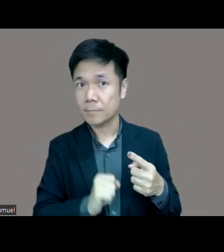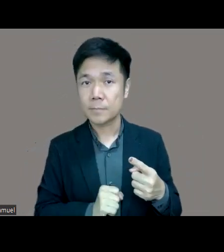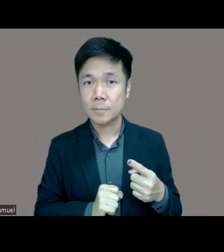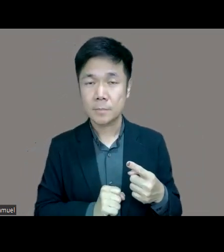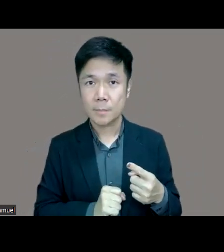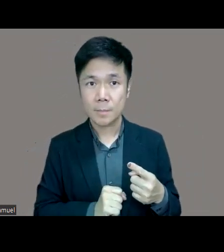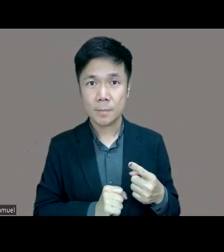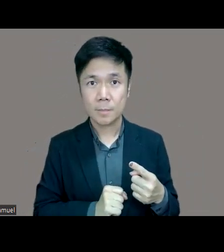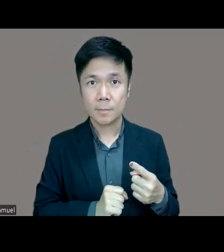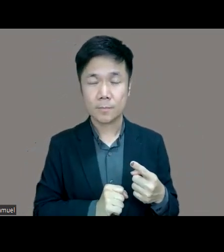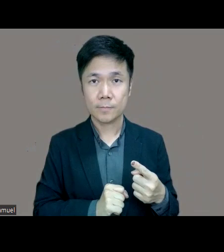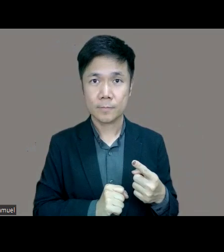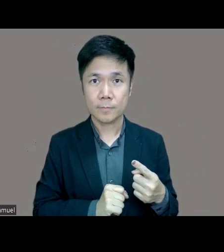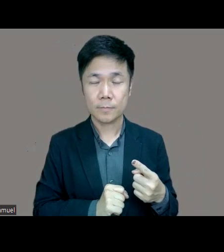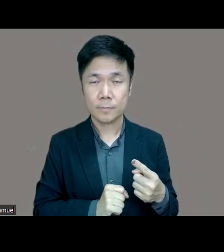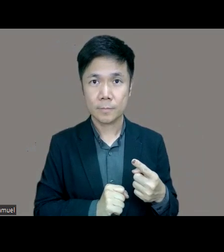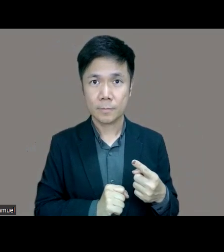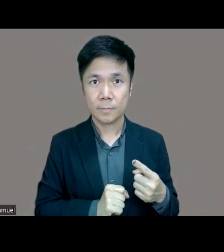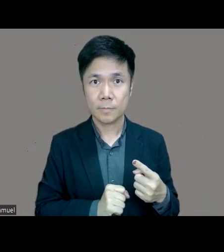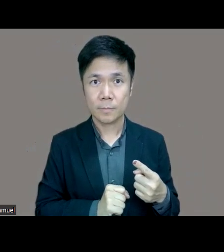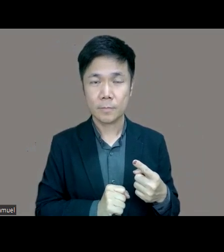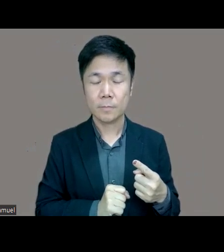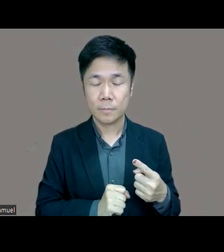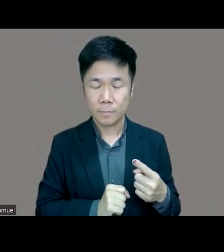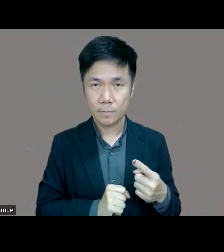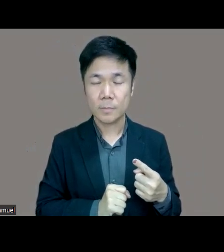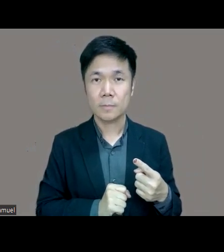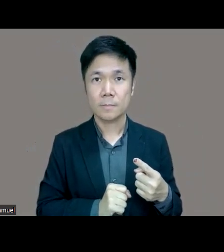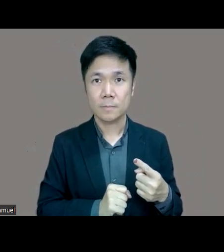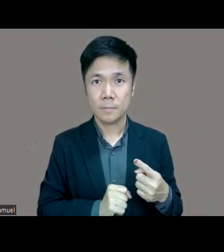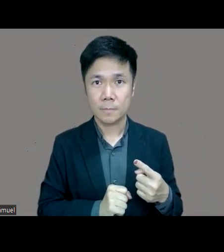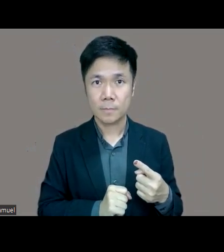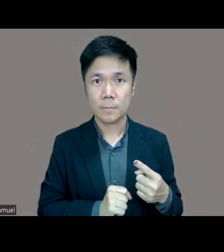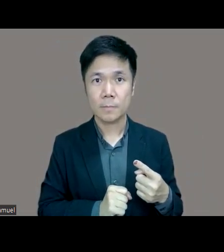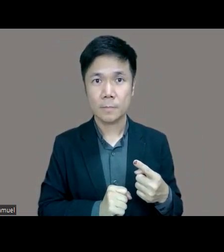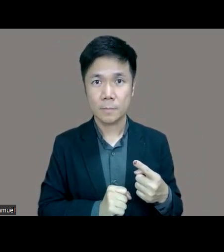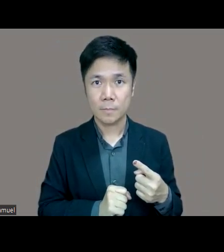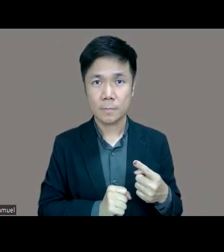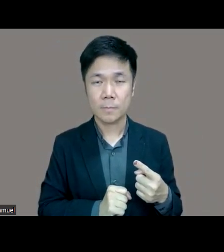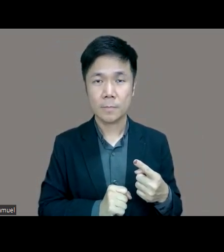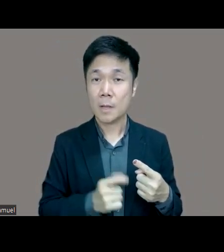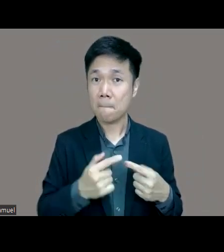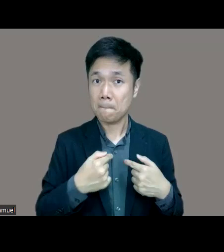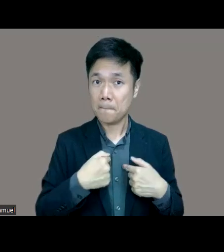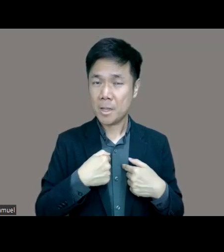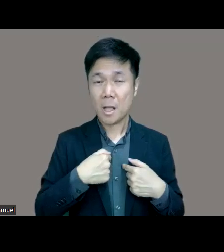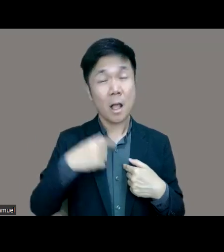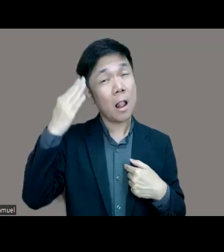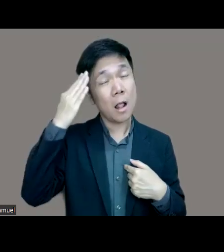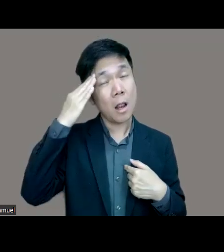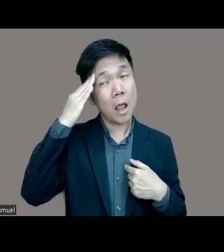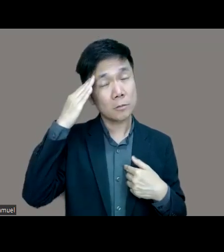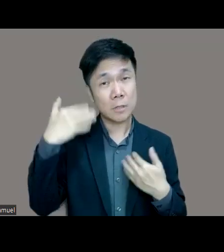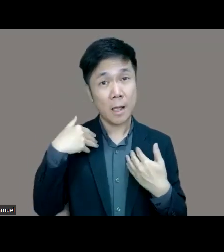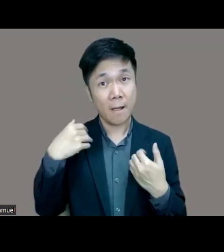this is really a vital area, particularly for people with intellectual and mental